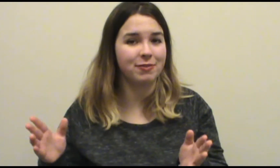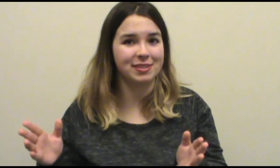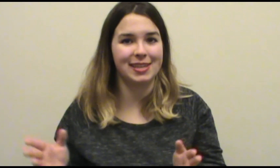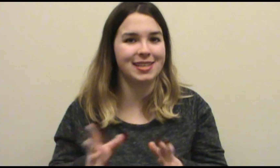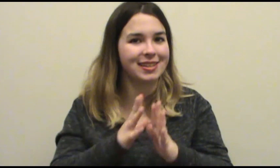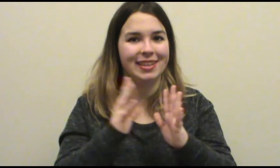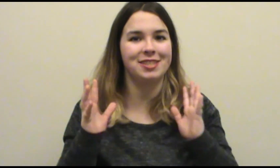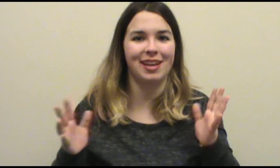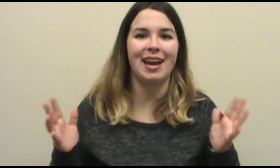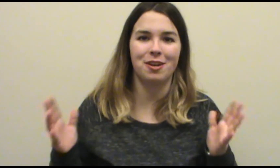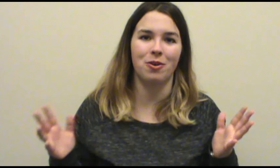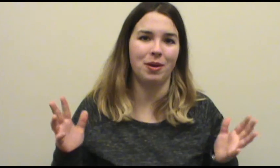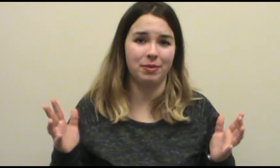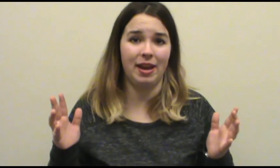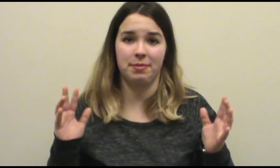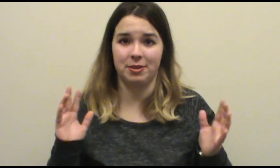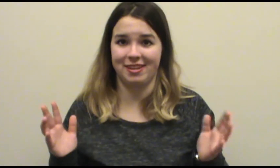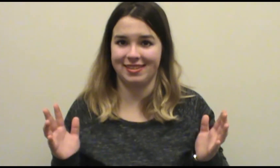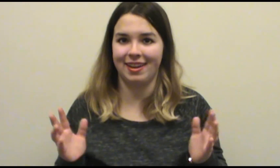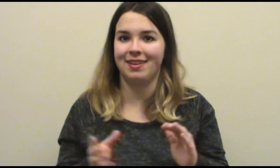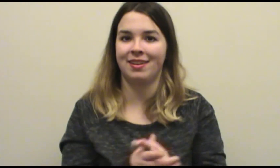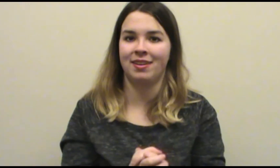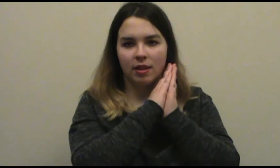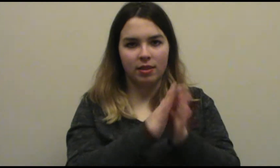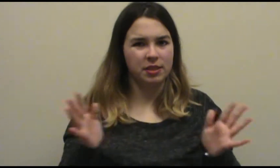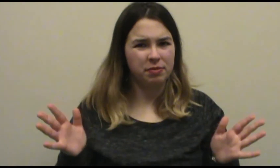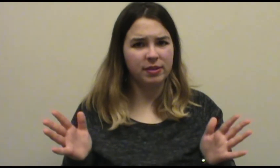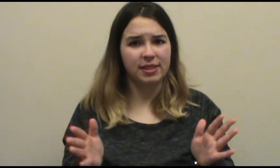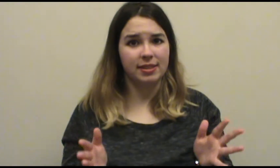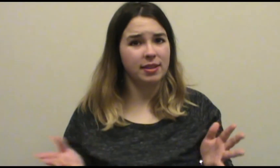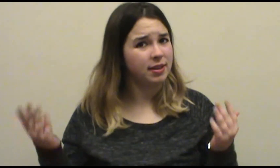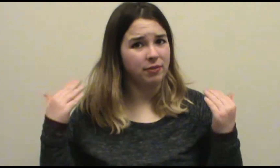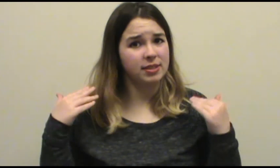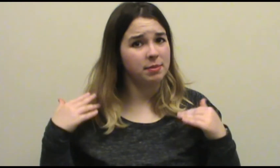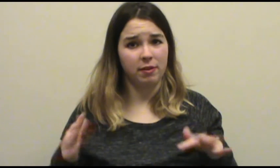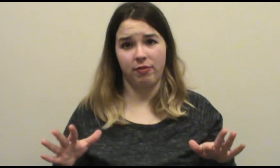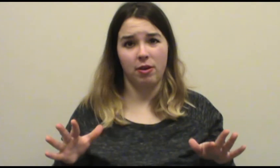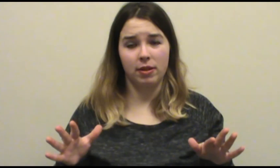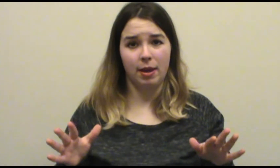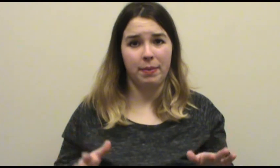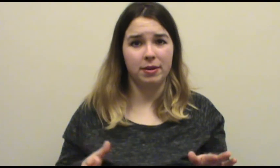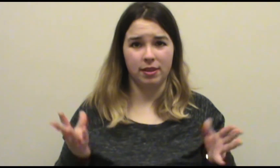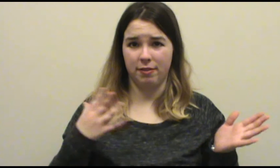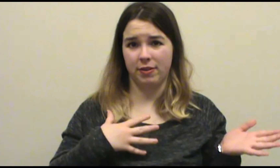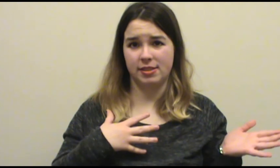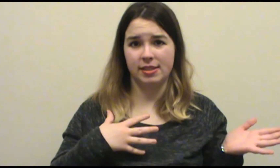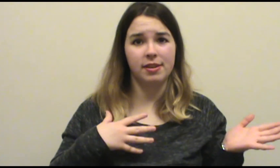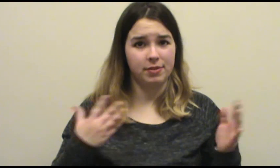first season because I just had to know what would happen with Jessica. This first season definitely seemed to flow a lot better than the first season of